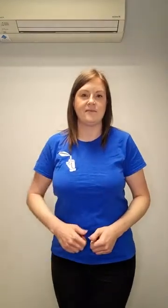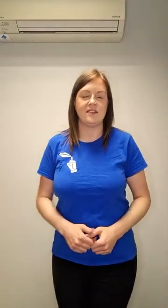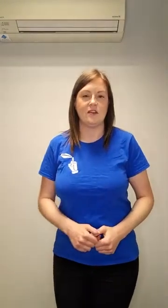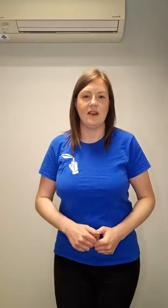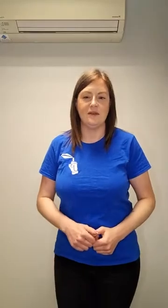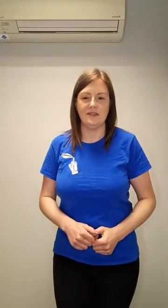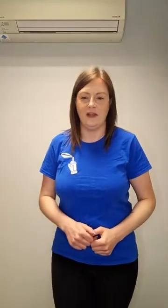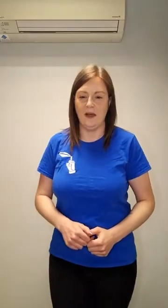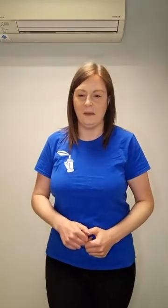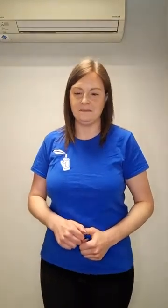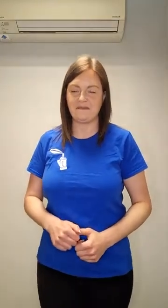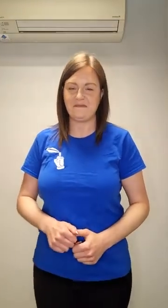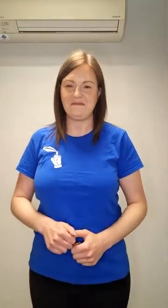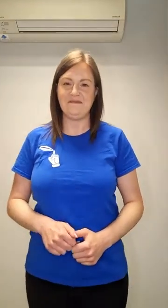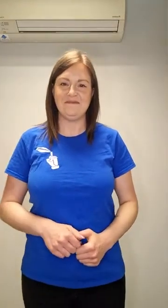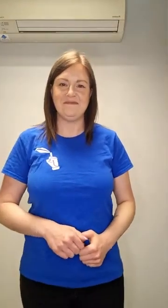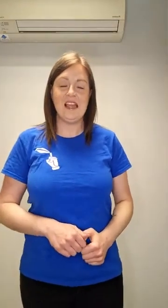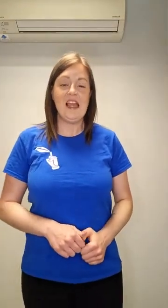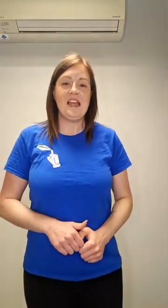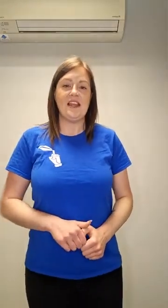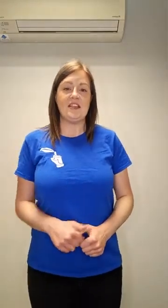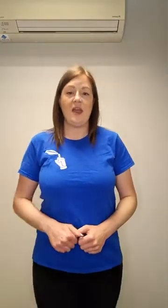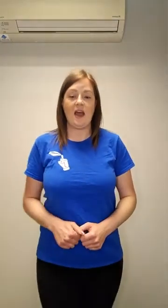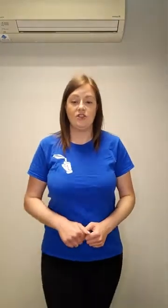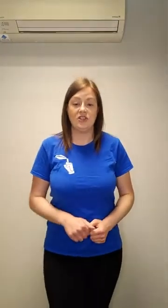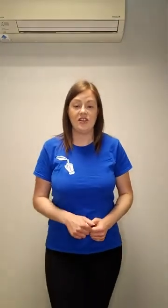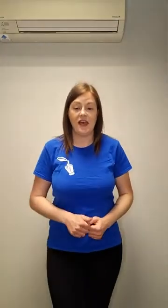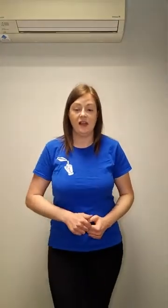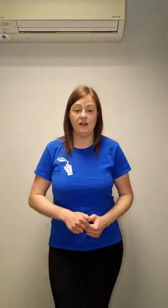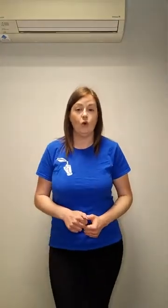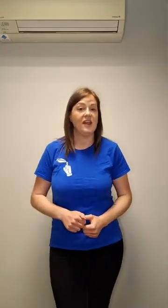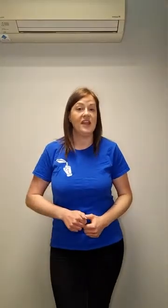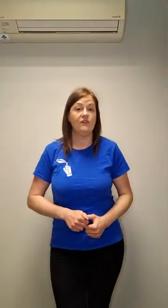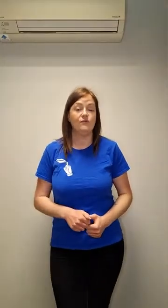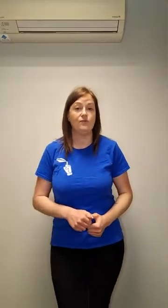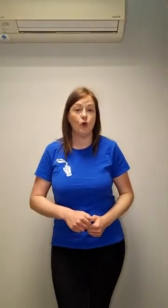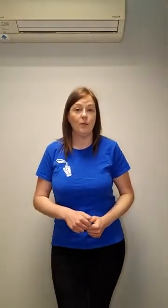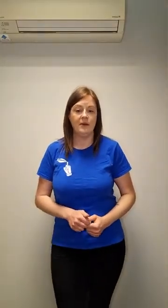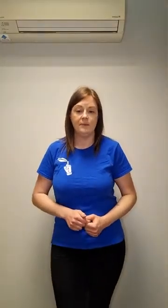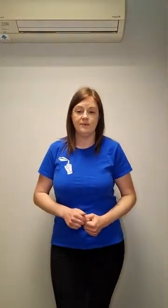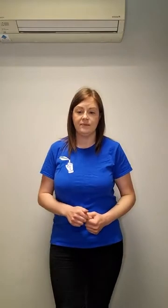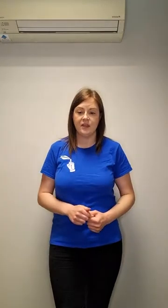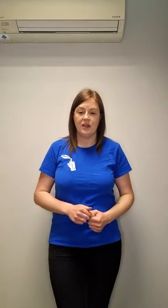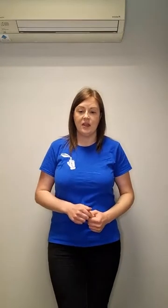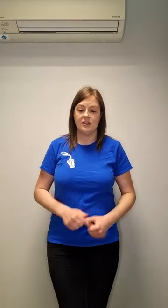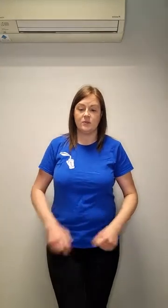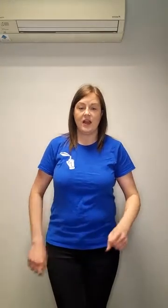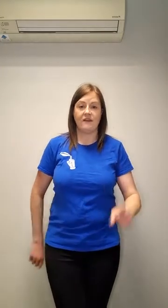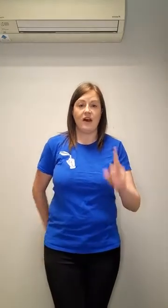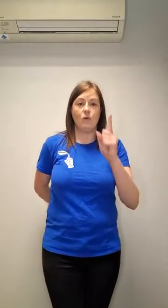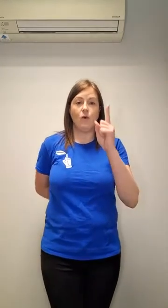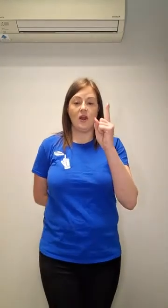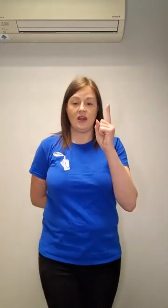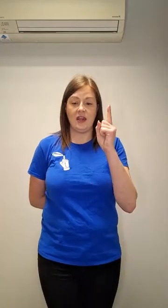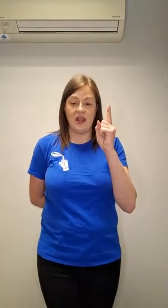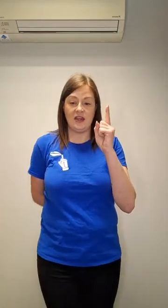It's a great little sign, that one. Next we have to tell or inform. So we have our working